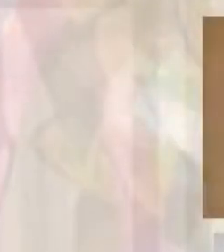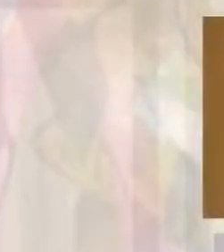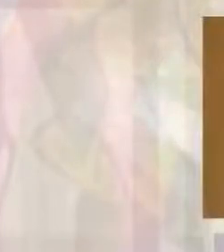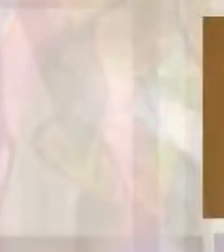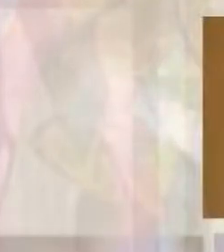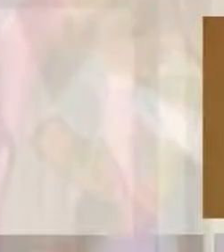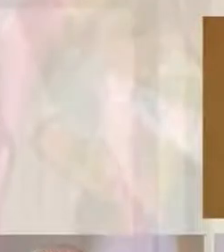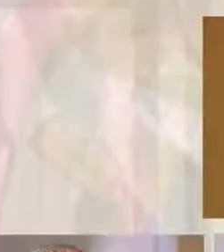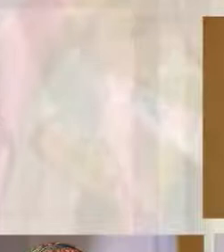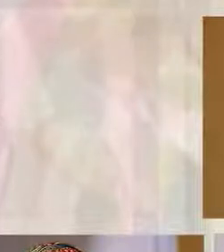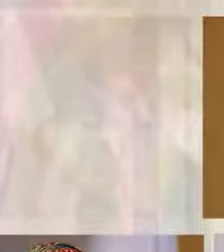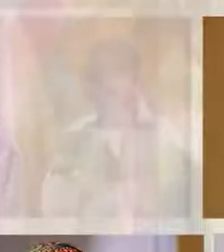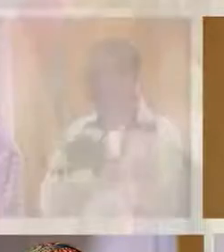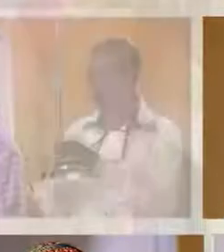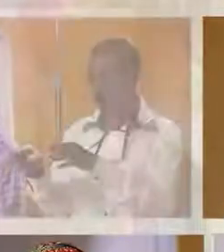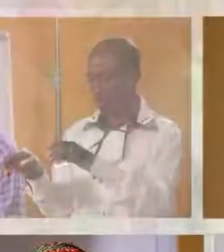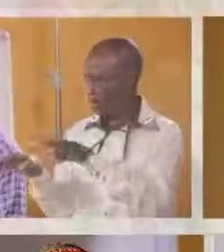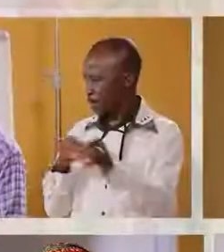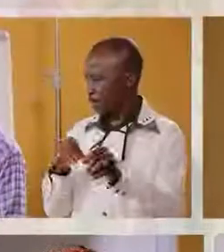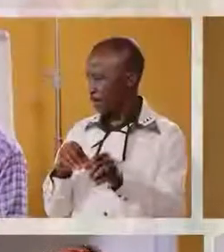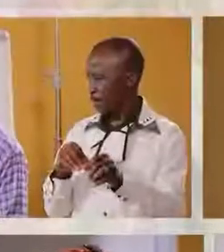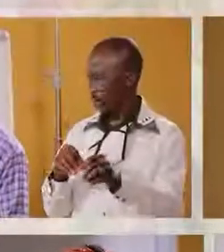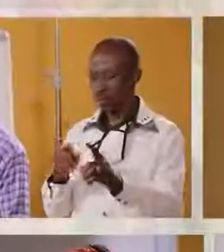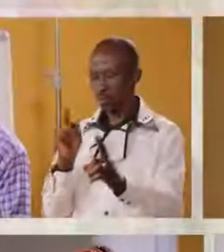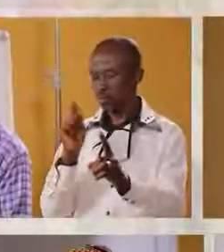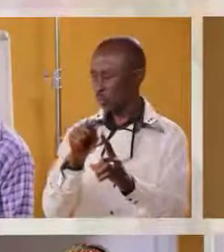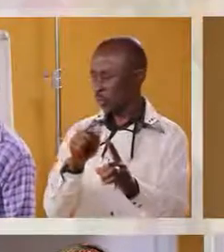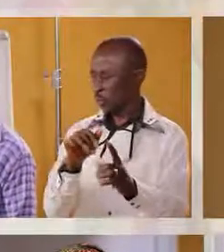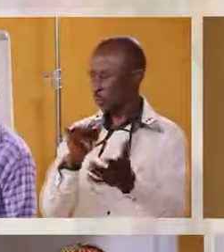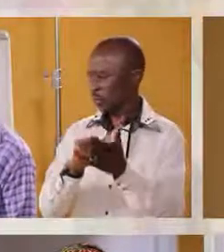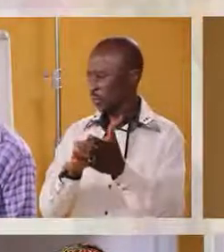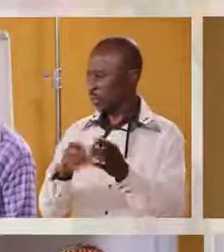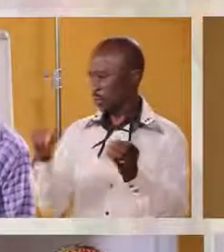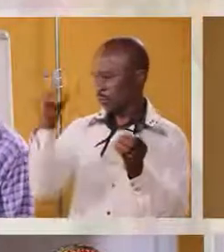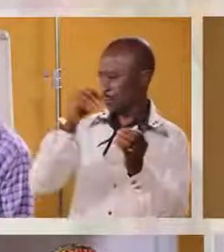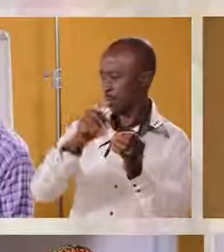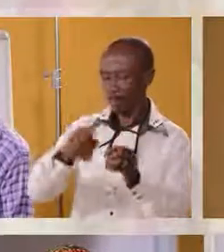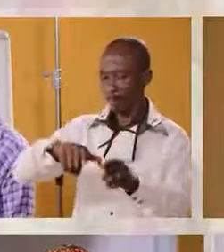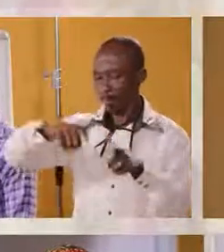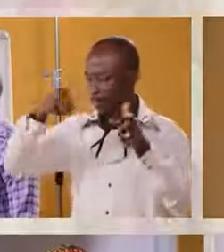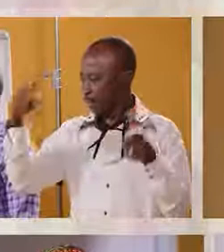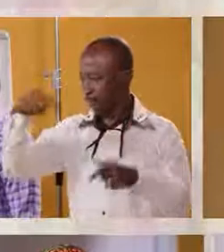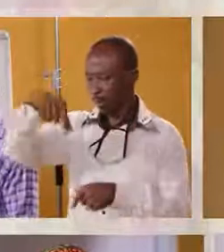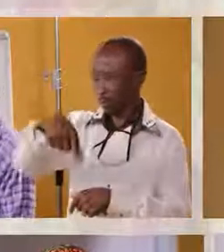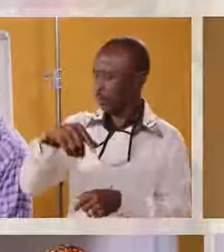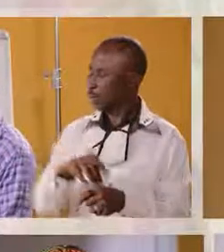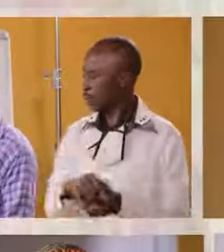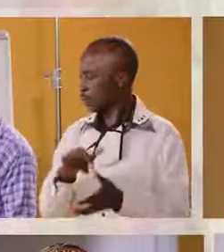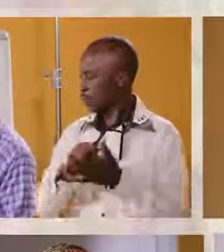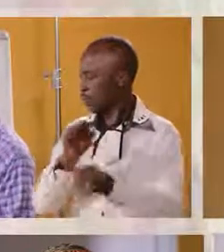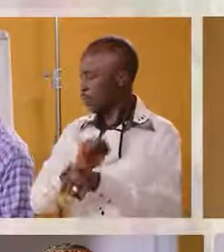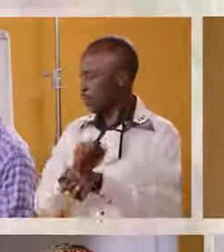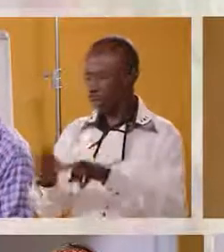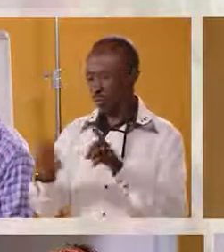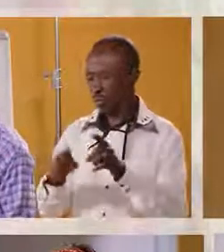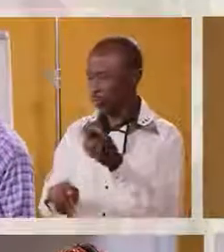to the next point. We should ensure whatever we see is clear. That means work is being